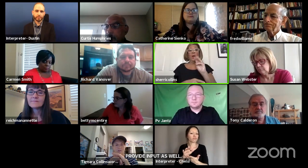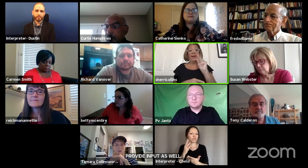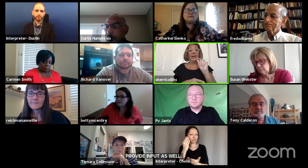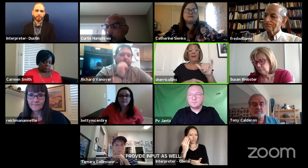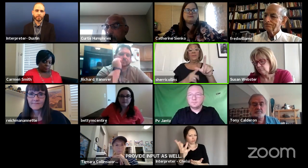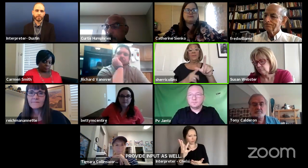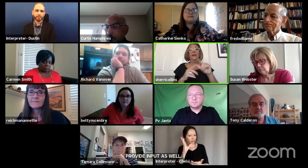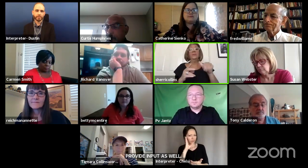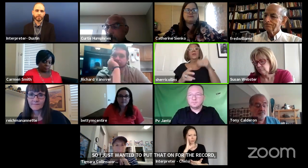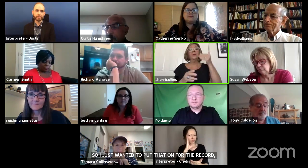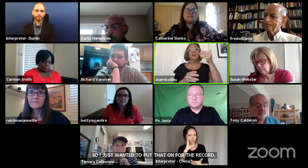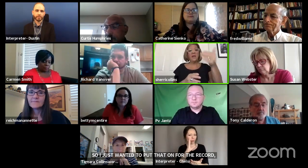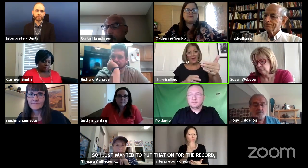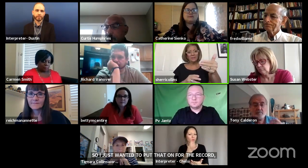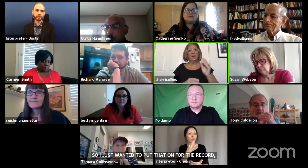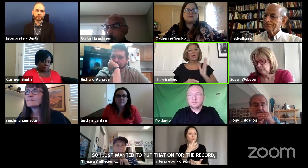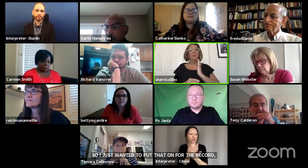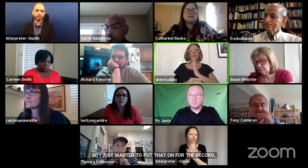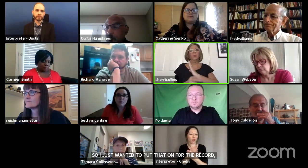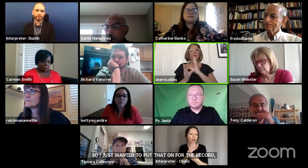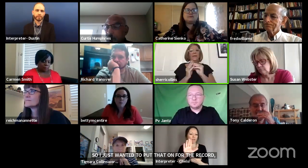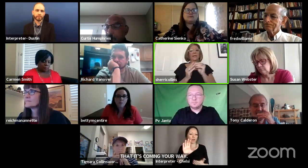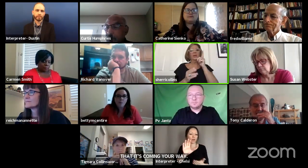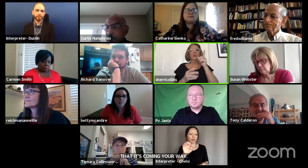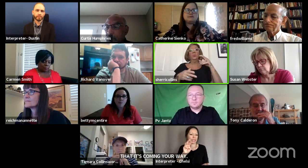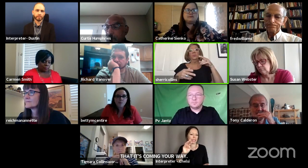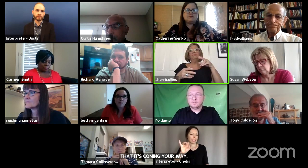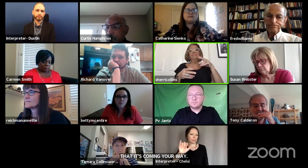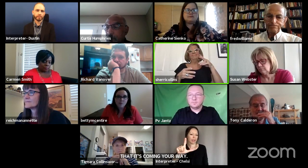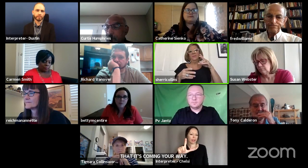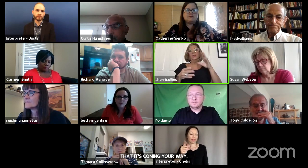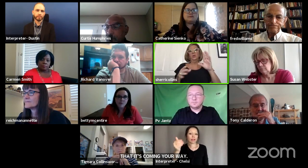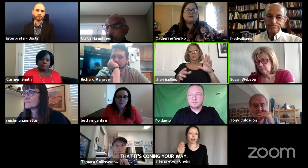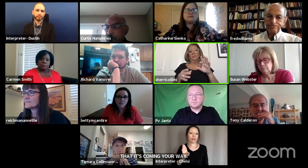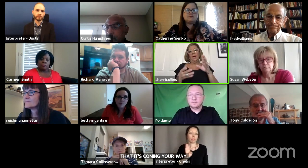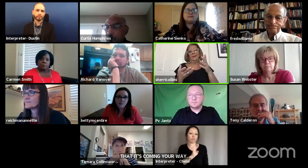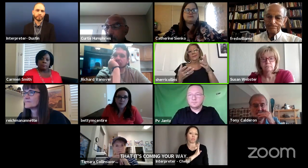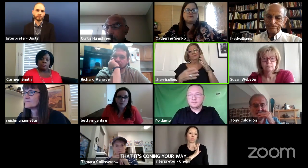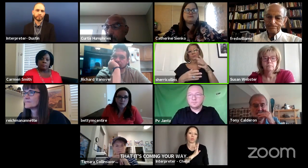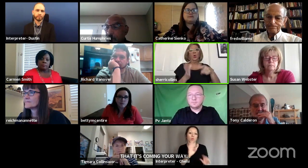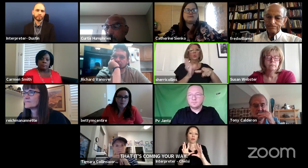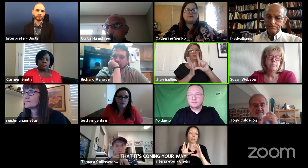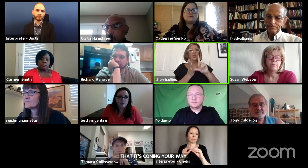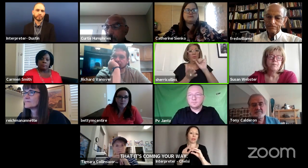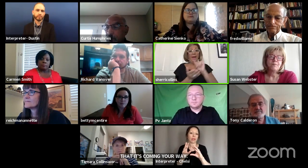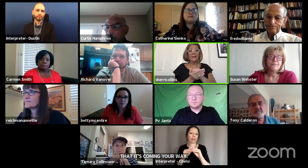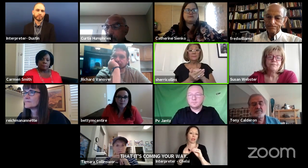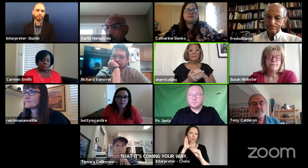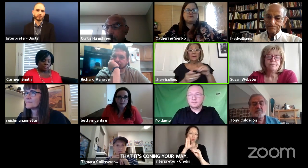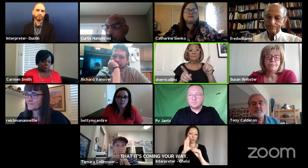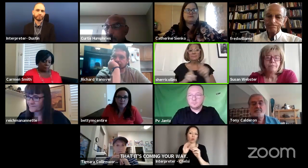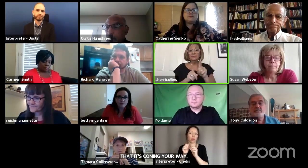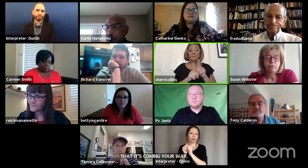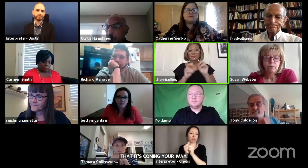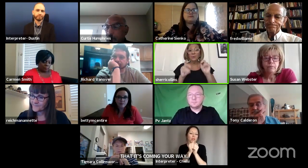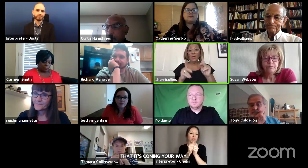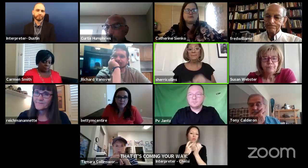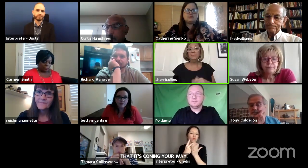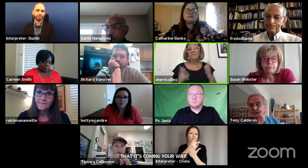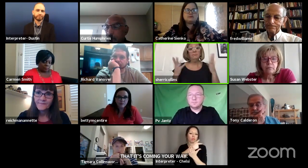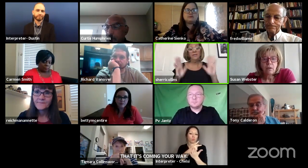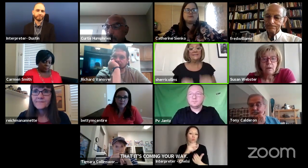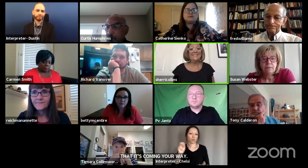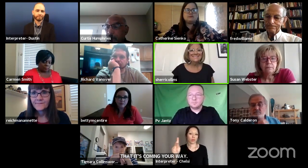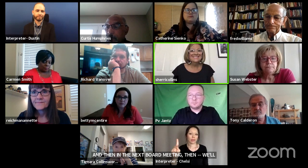your way, and then in the next board meeting, then you will review that.